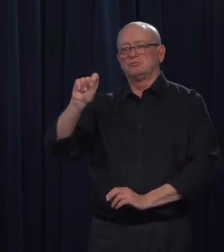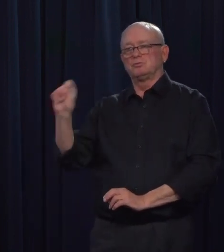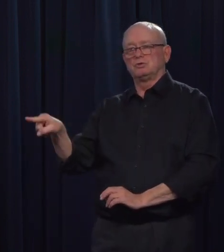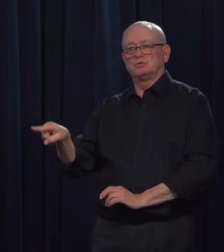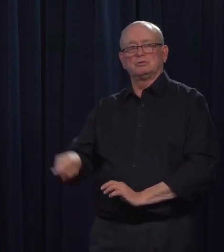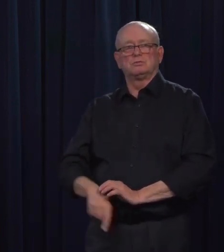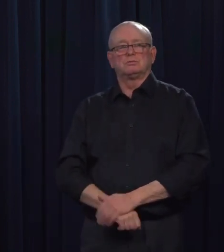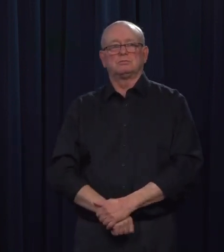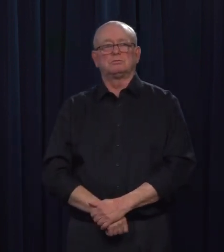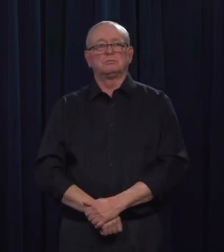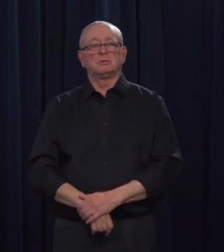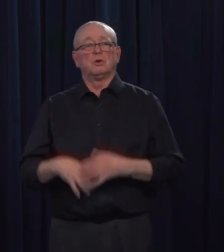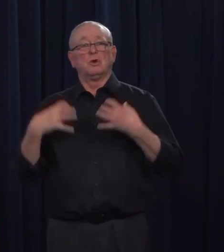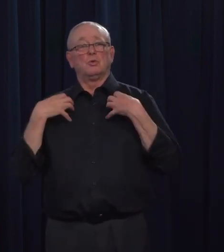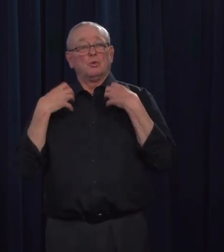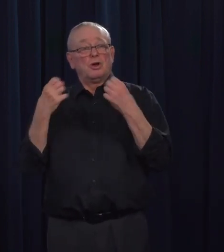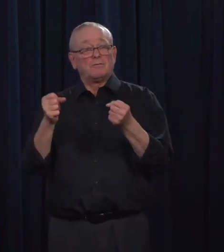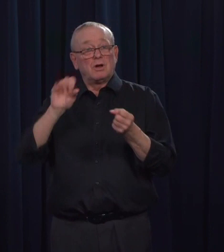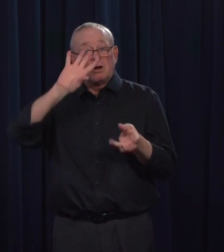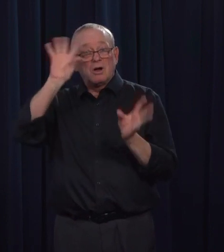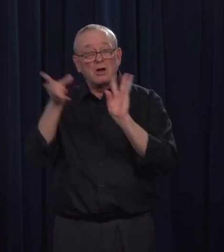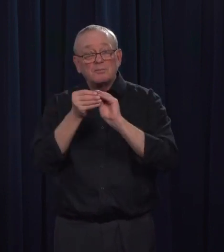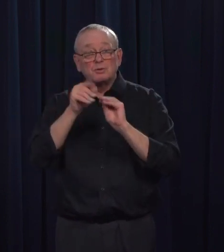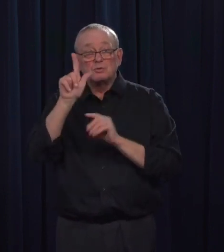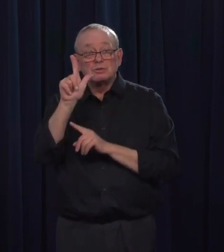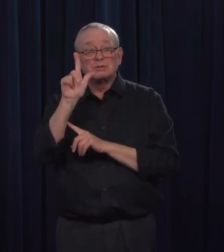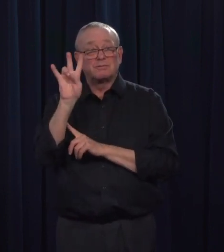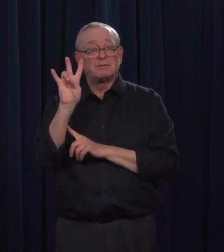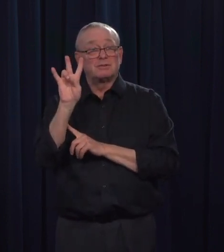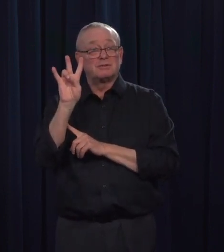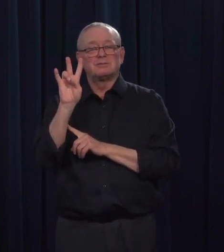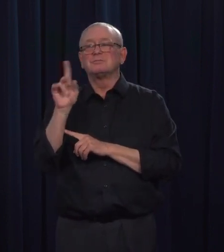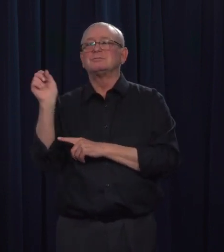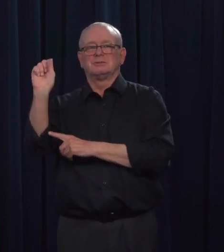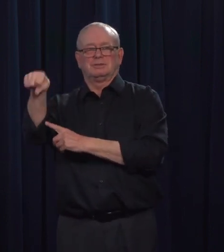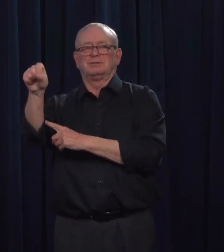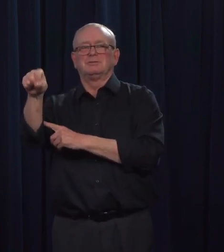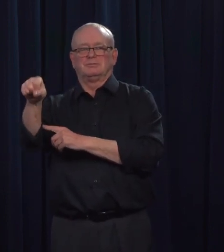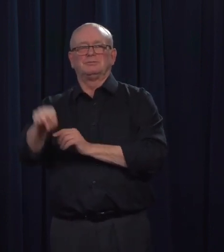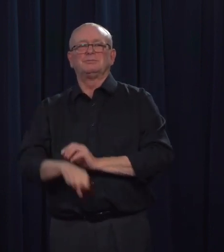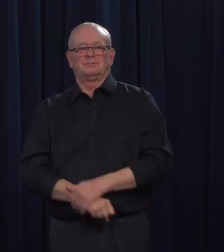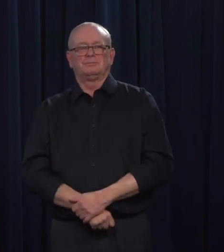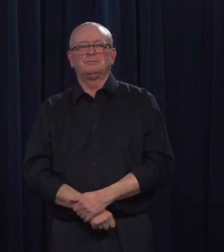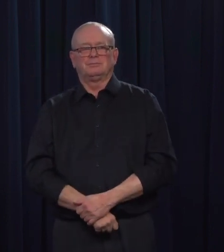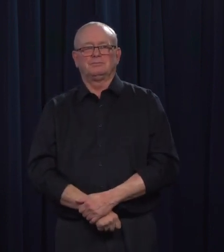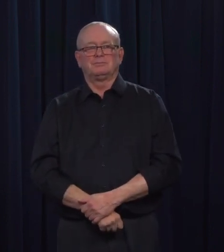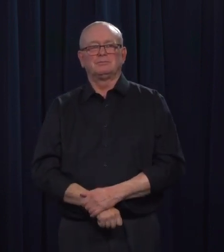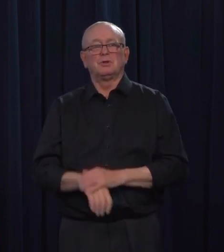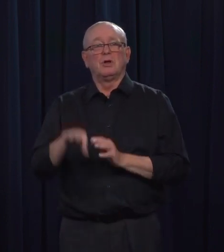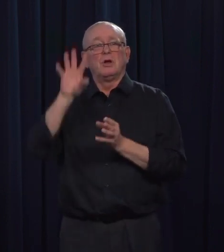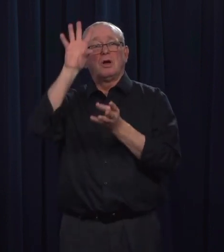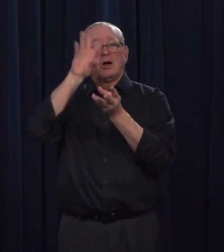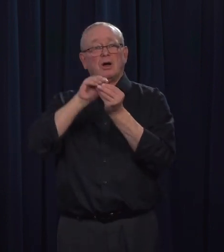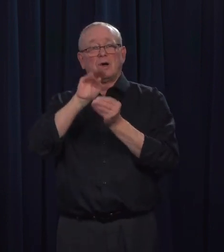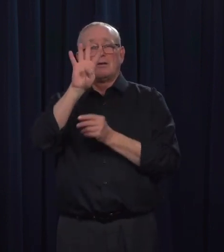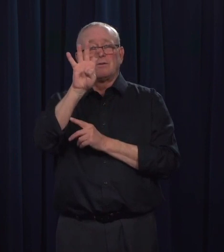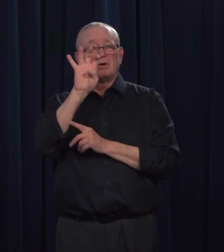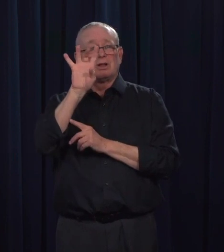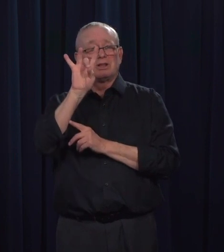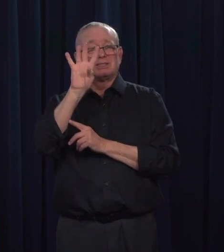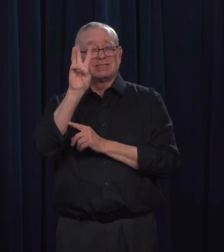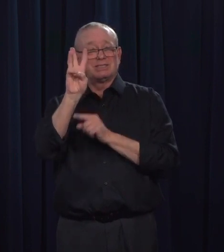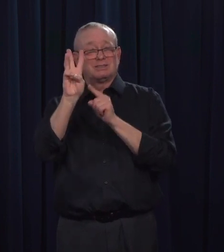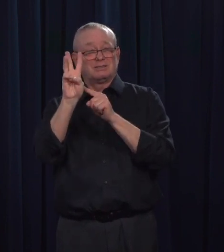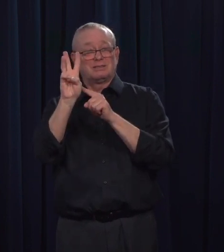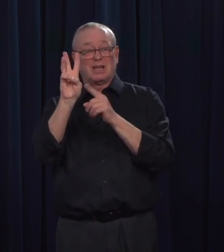the 486 total cases, does that include 27 people who have recovered, or do you deduct that recovered number from your total number of cases,